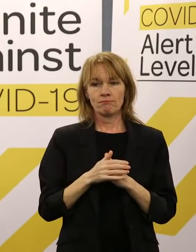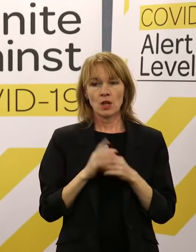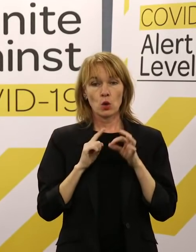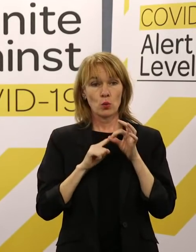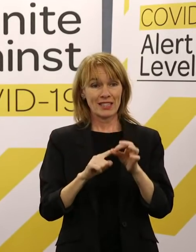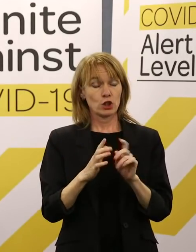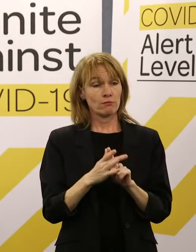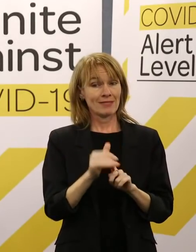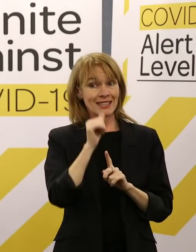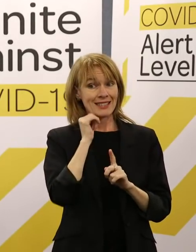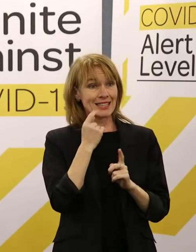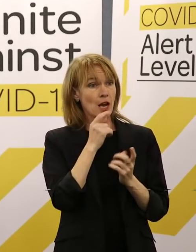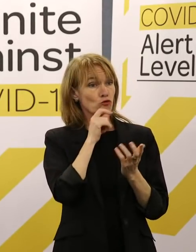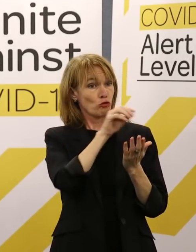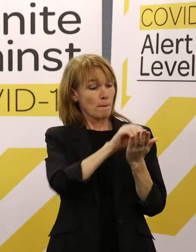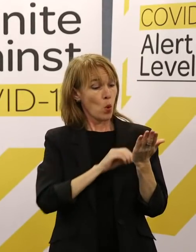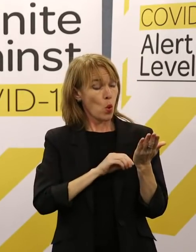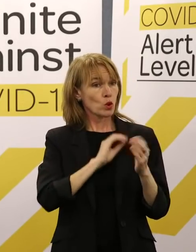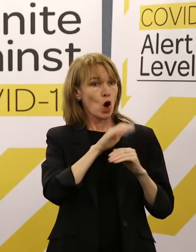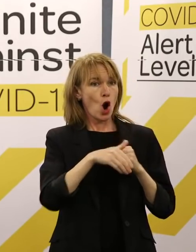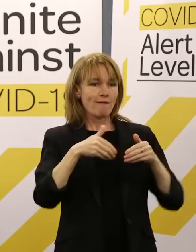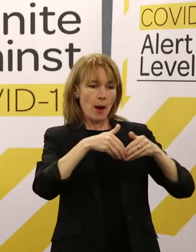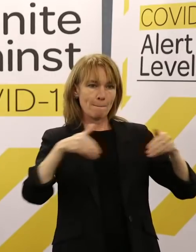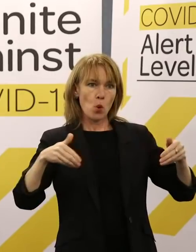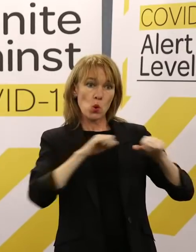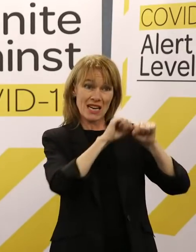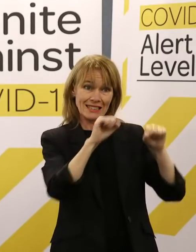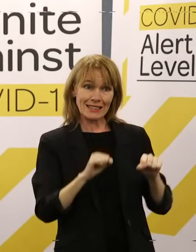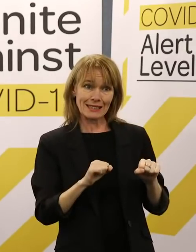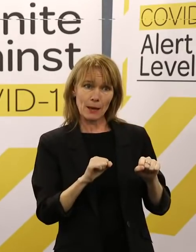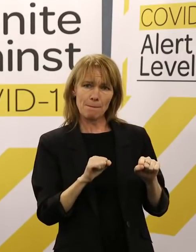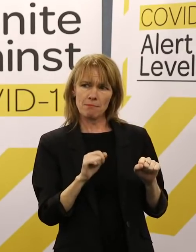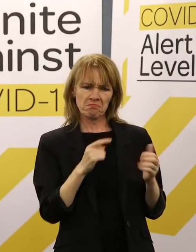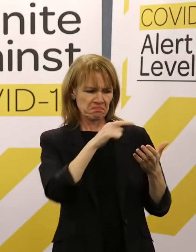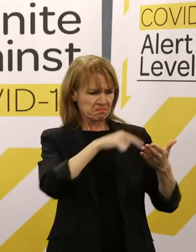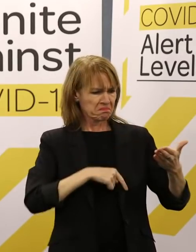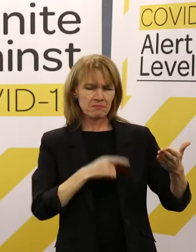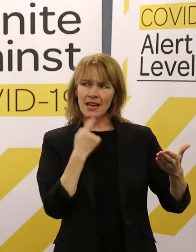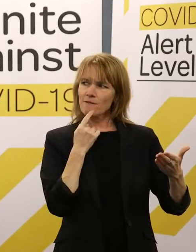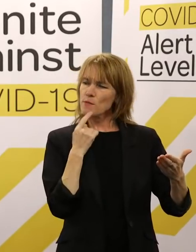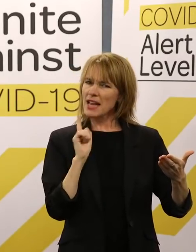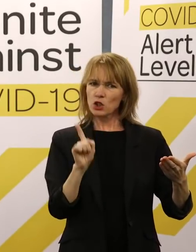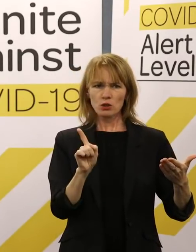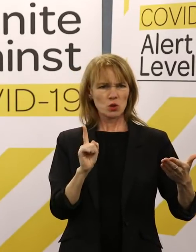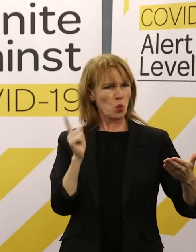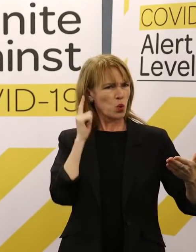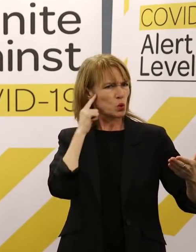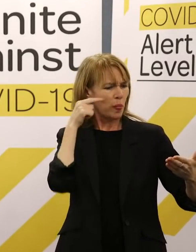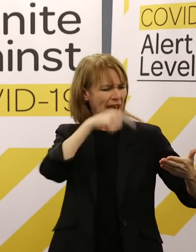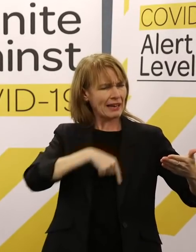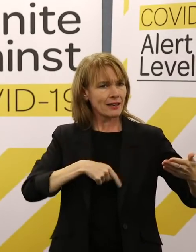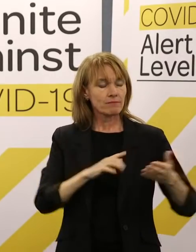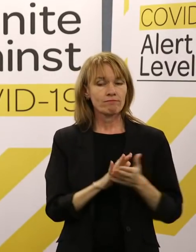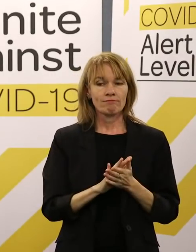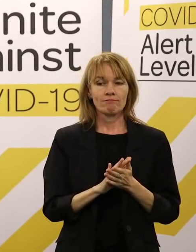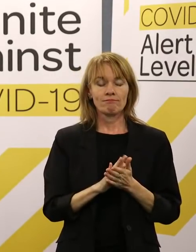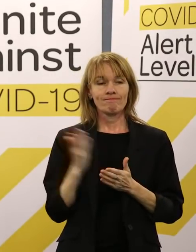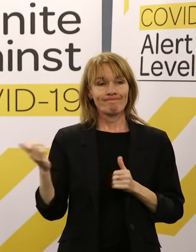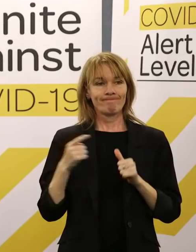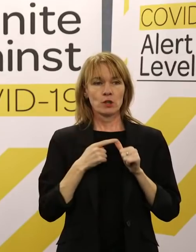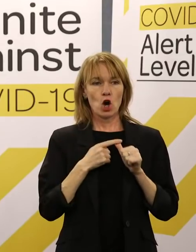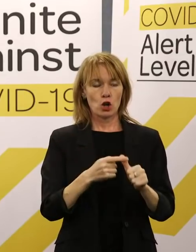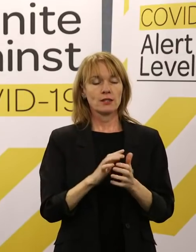out yesterday about the border? Oh, well, what I would like to say is right through our